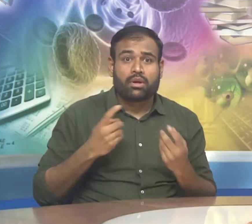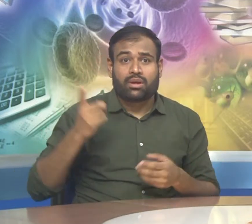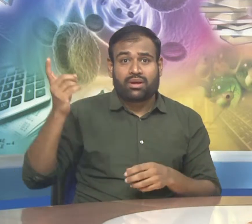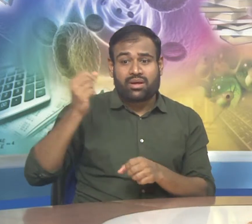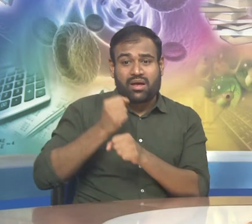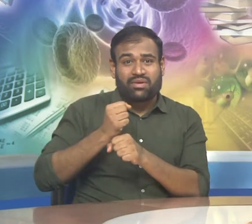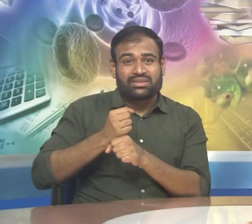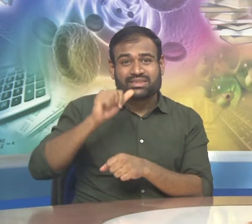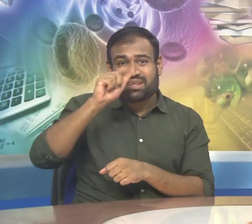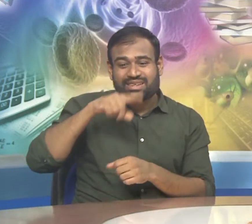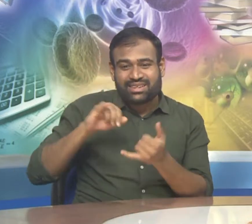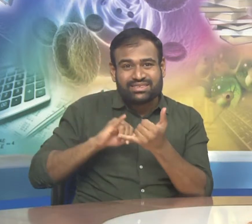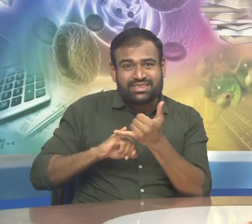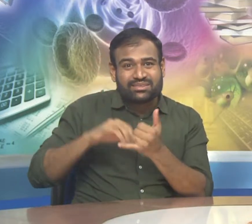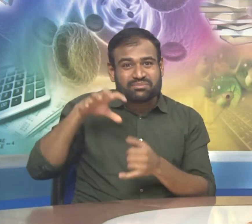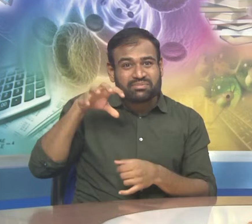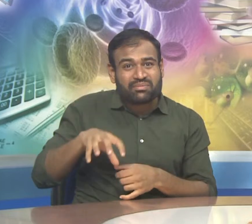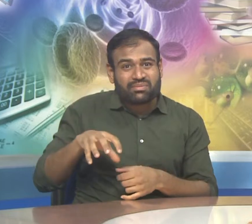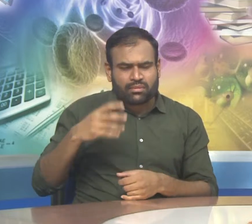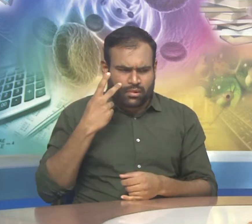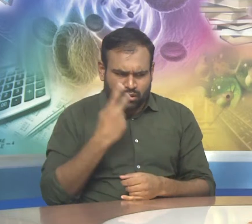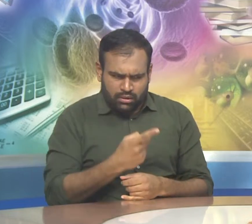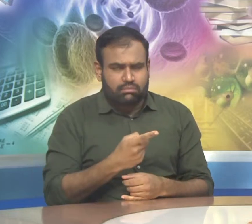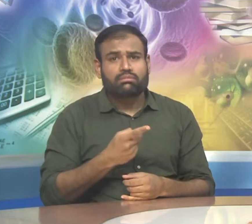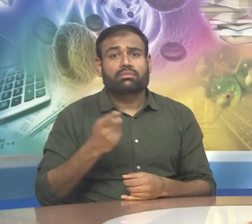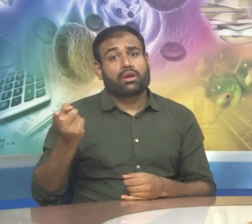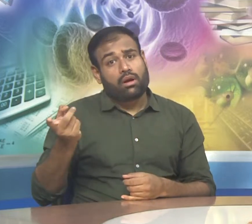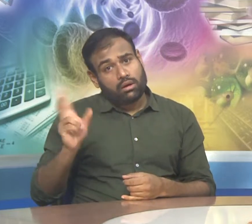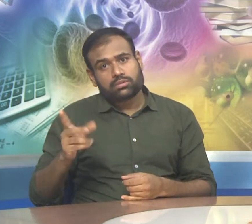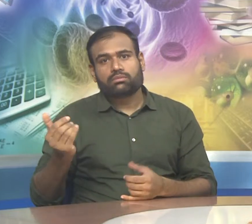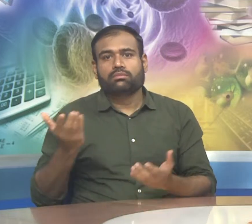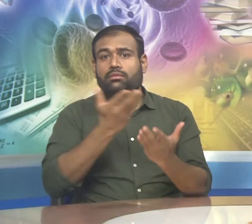it to the High Court for confirmation.